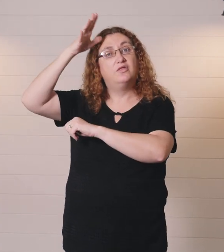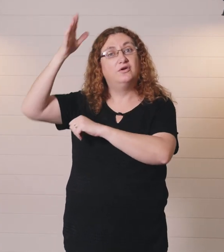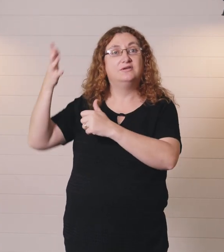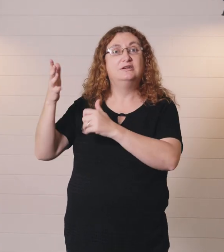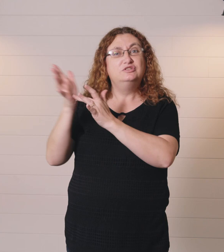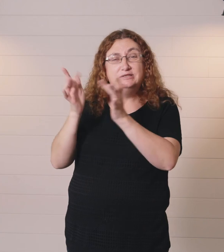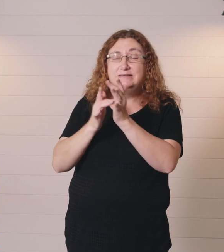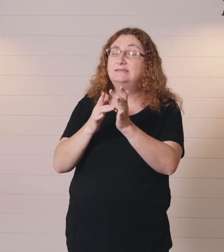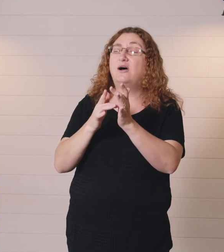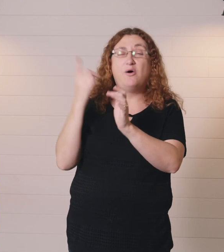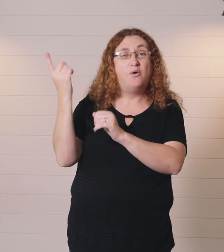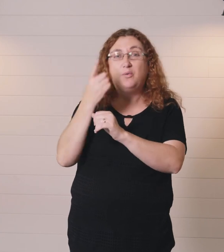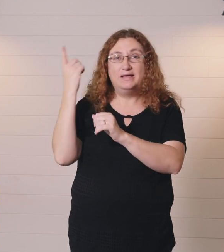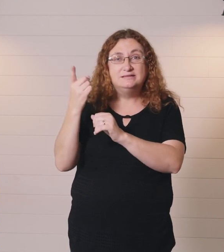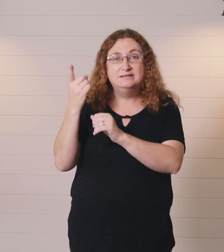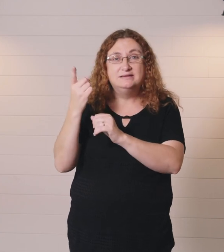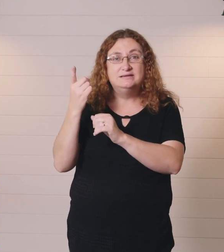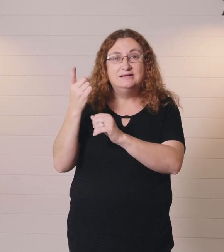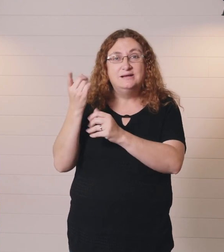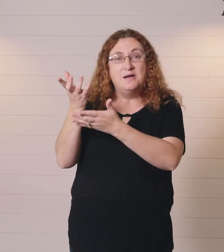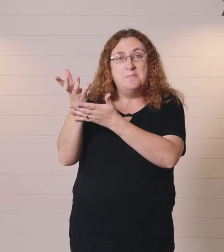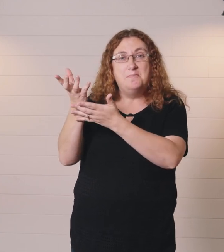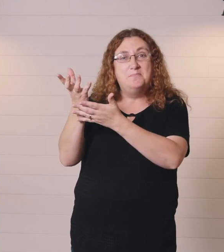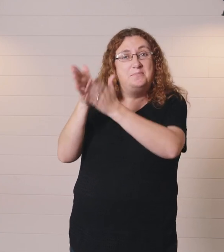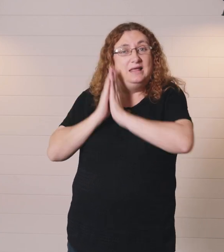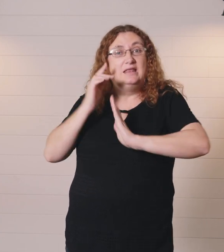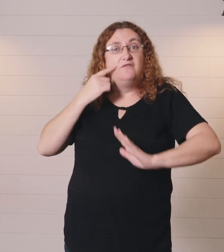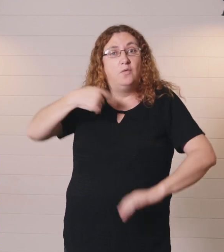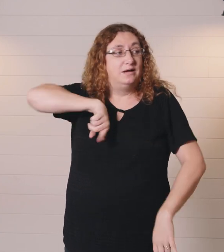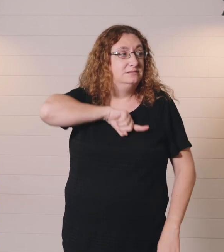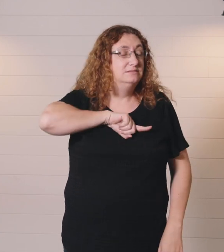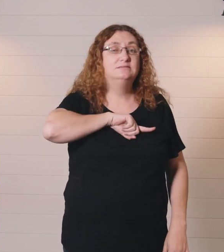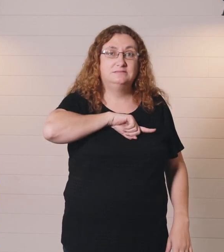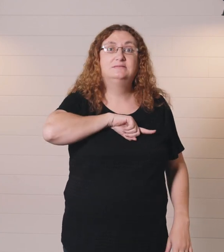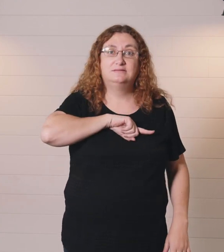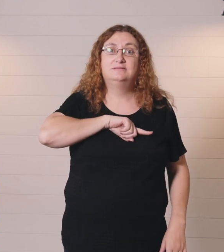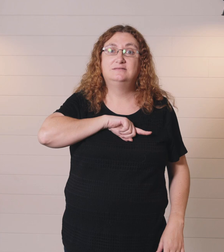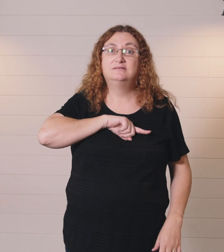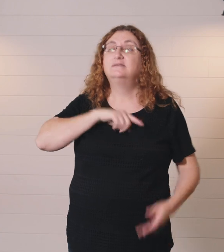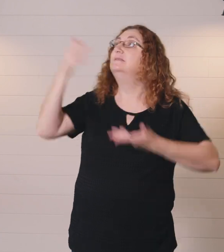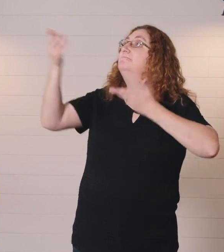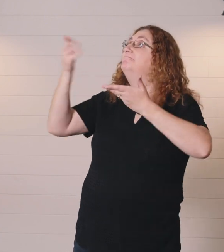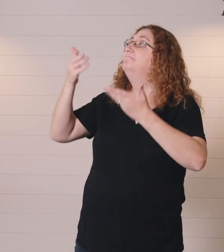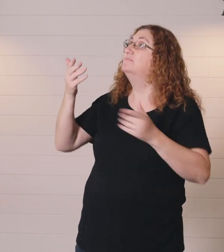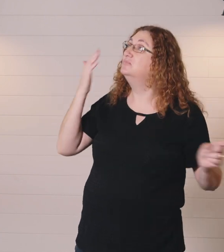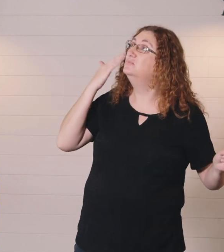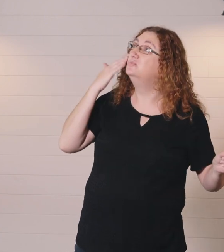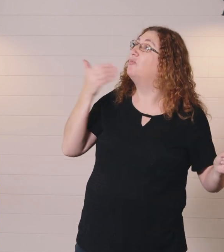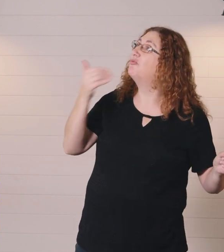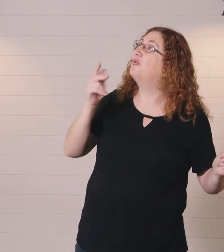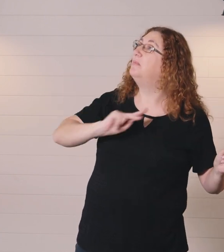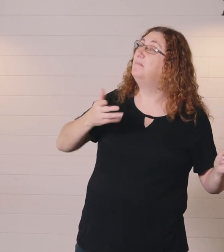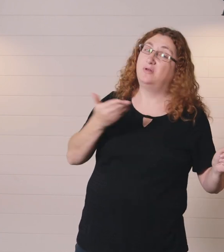text. That Jesus Himself is standing before the Father or seated at His right side, talking to Him on our behalf, leaning